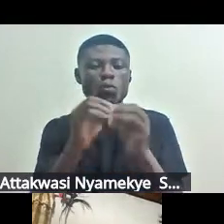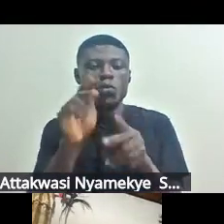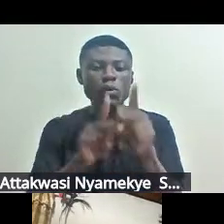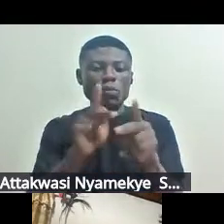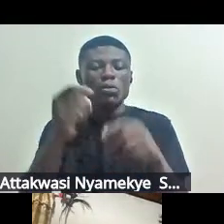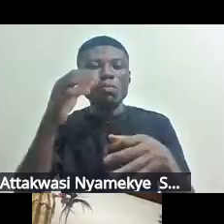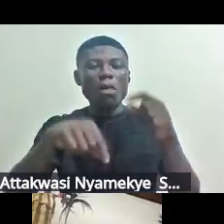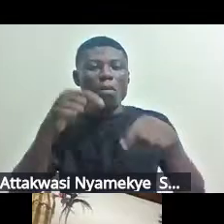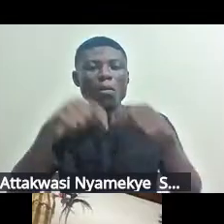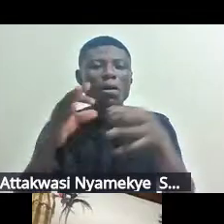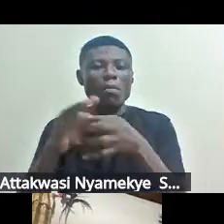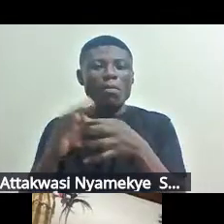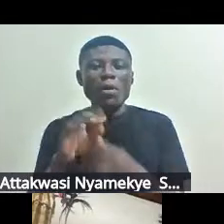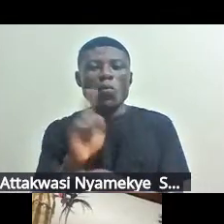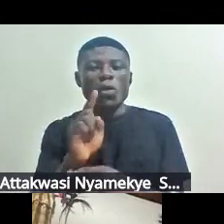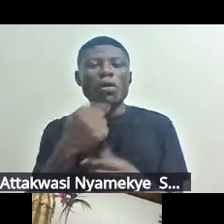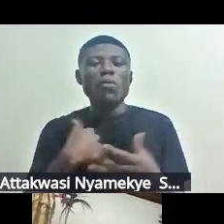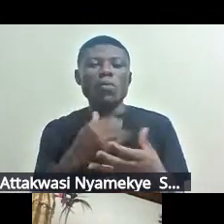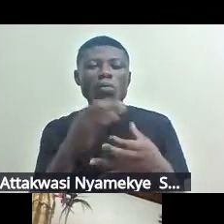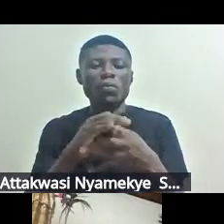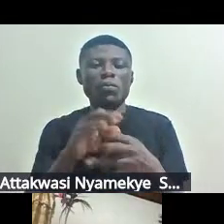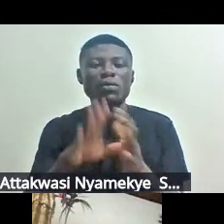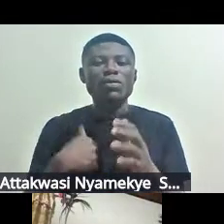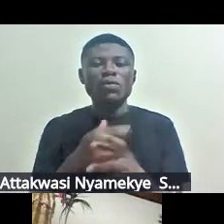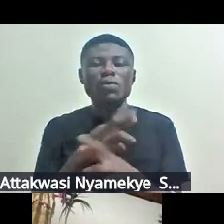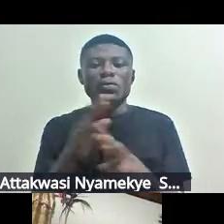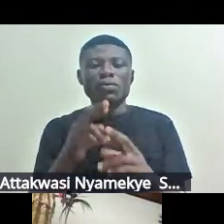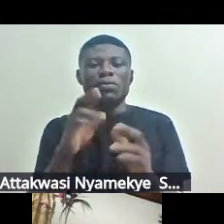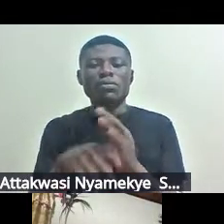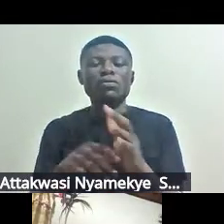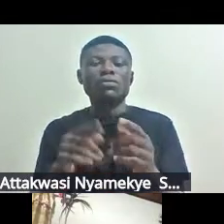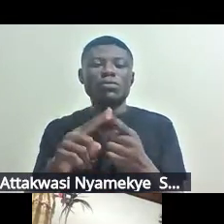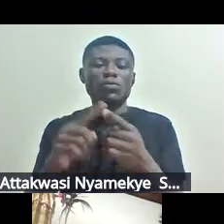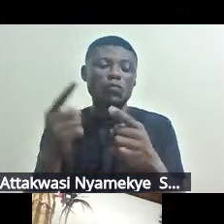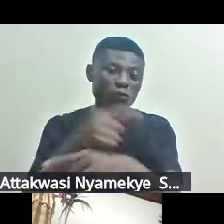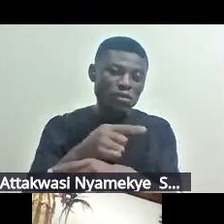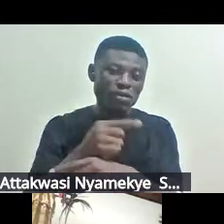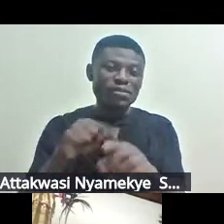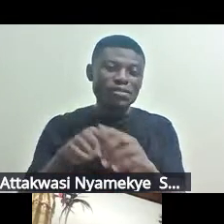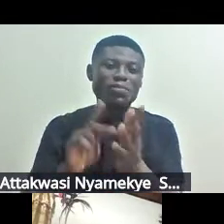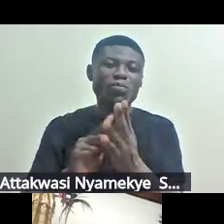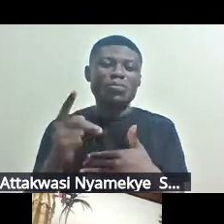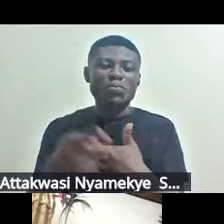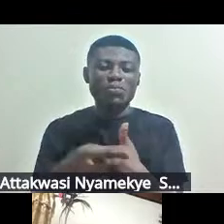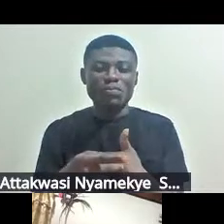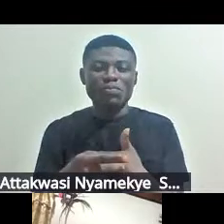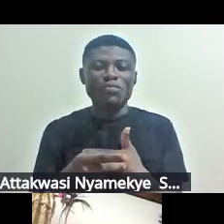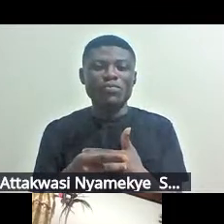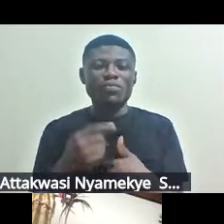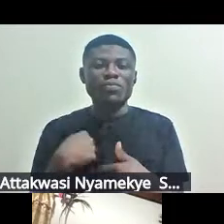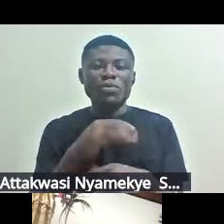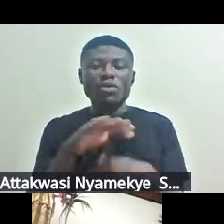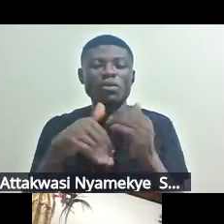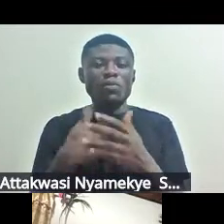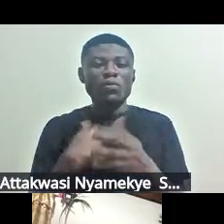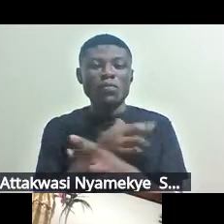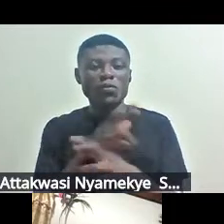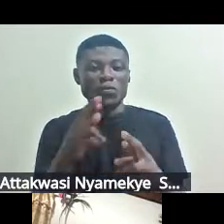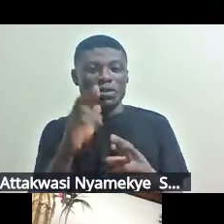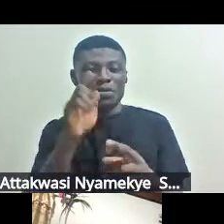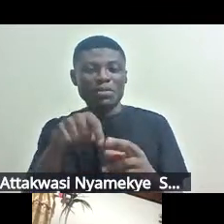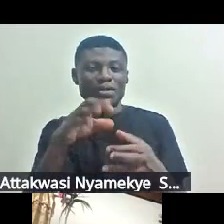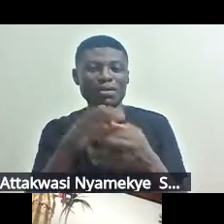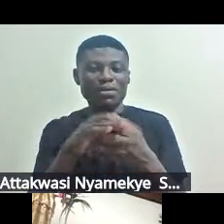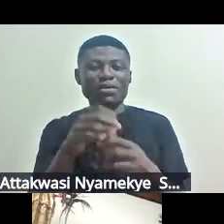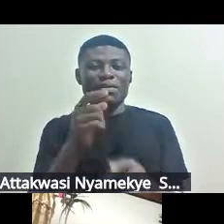joining in from, and then head right into today's session. Miyang from Cameroon. Nice to see